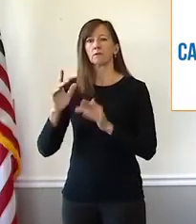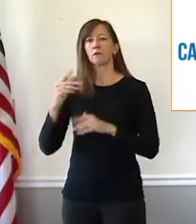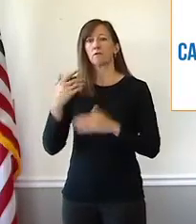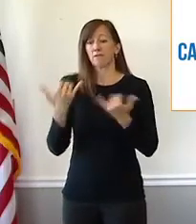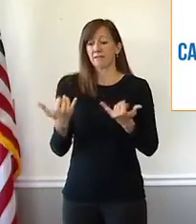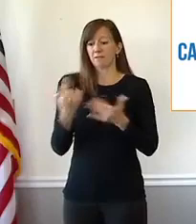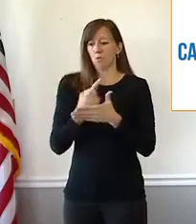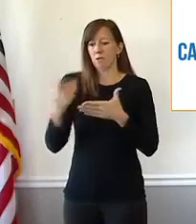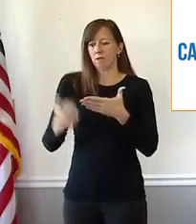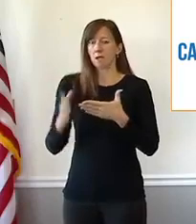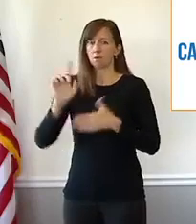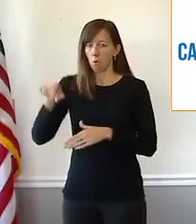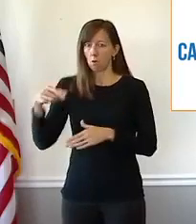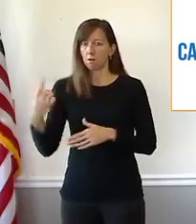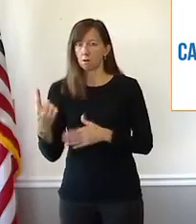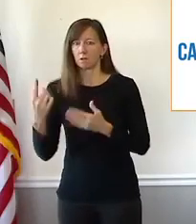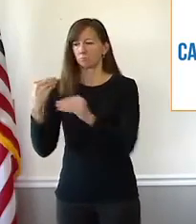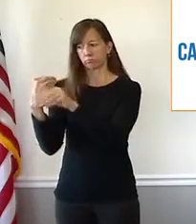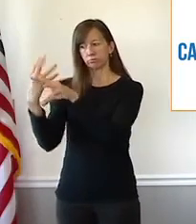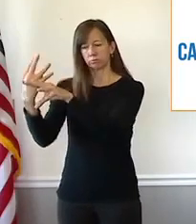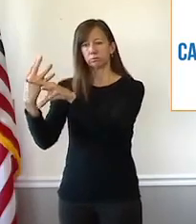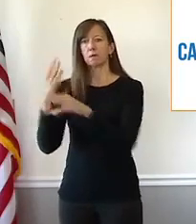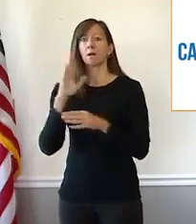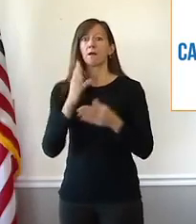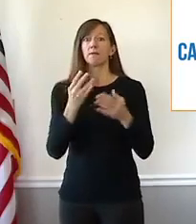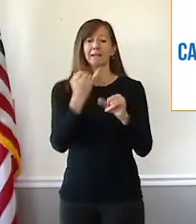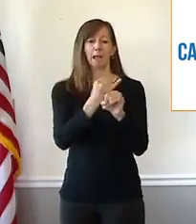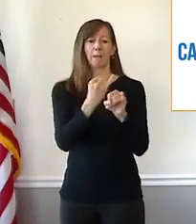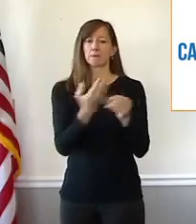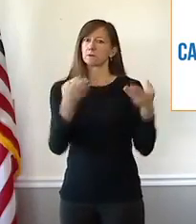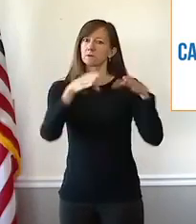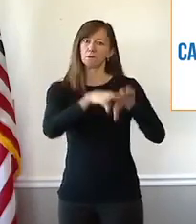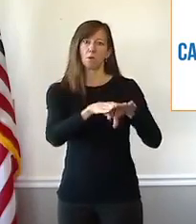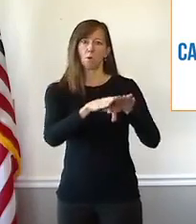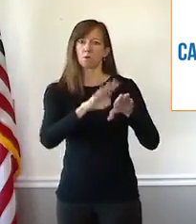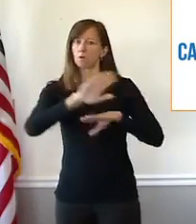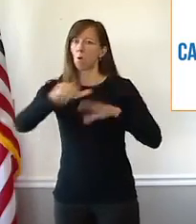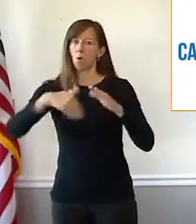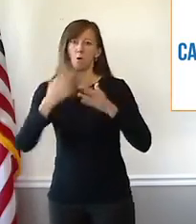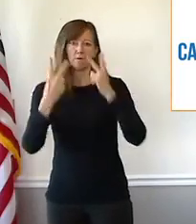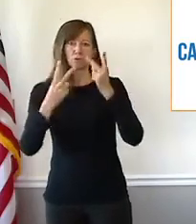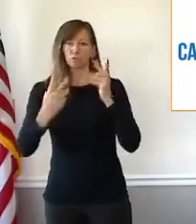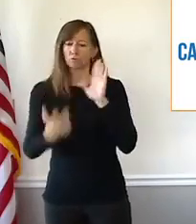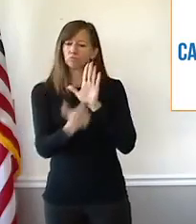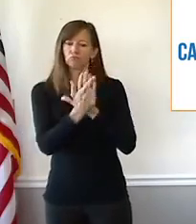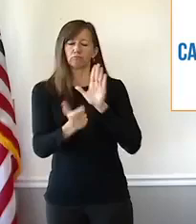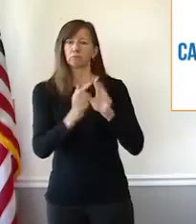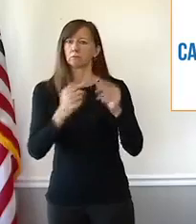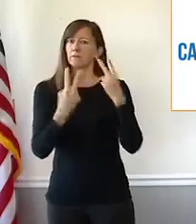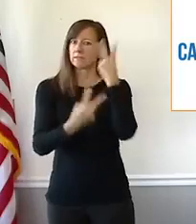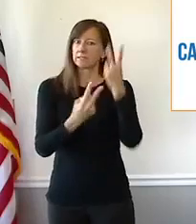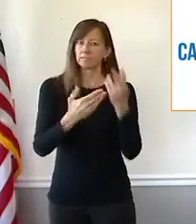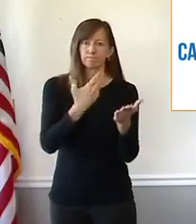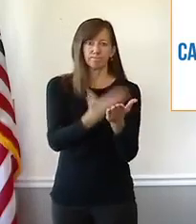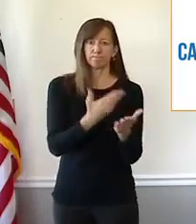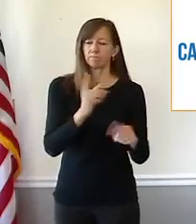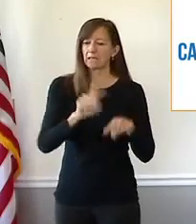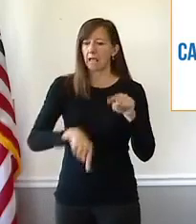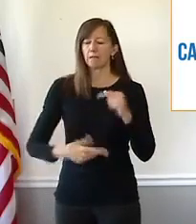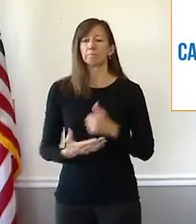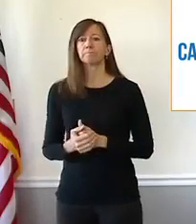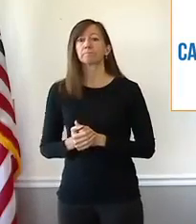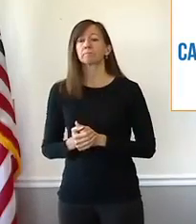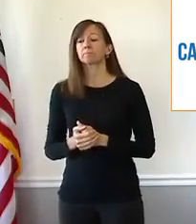activities, and they have closed the campus to all visitors. Now, the fact that we have 12 confirmed cases is